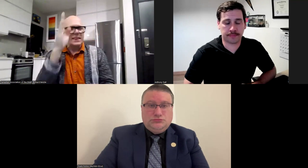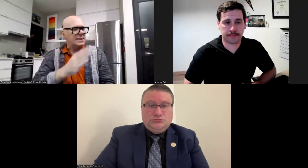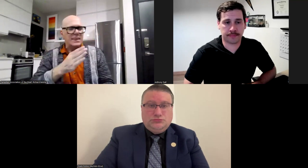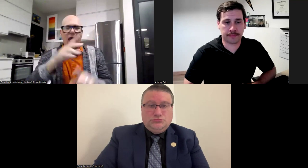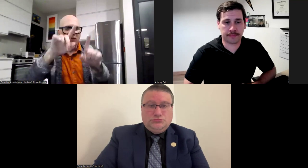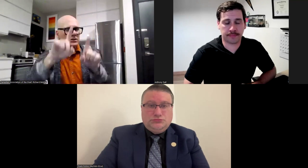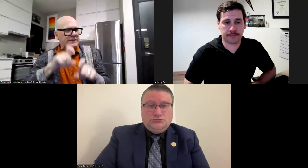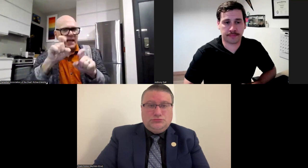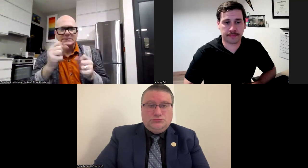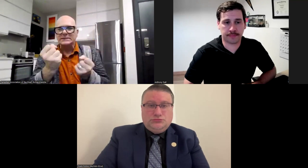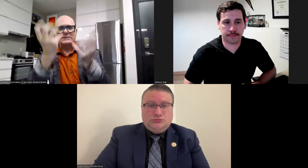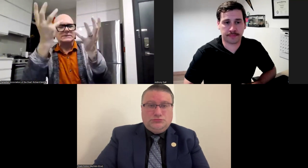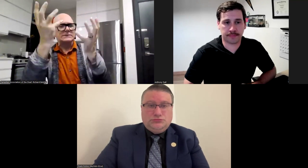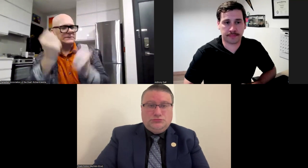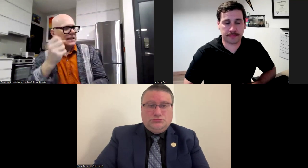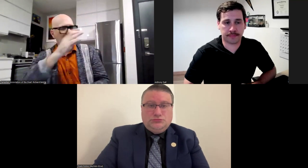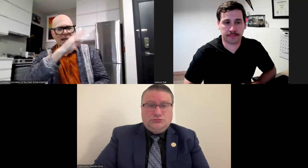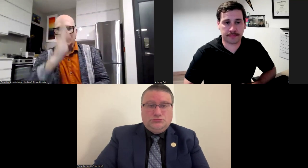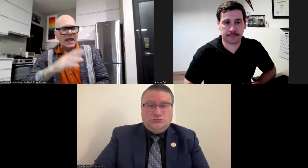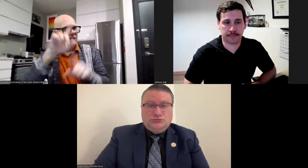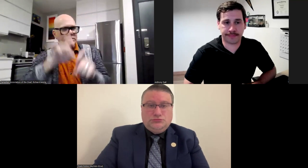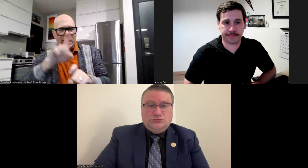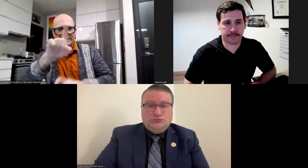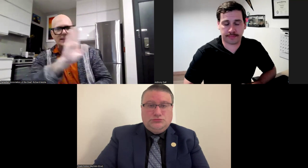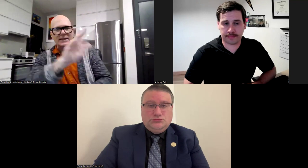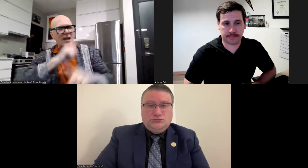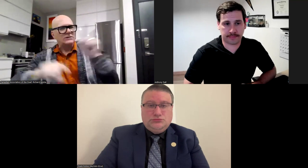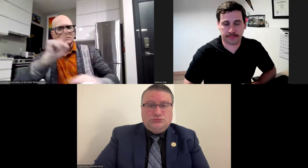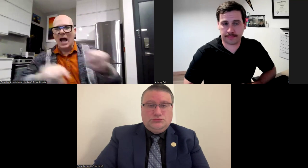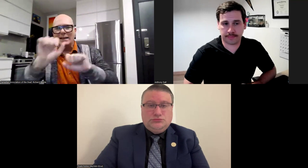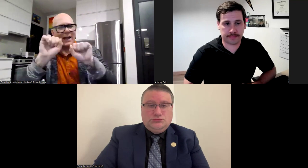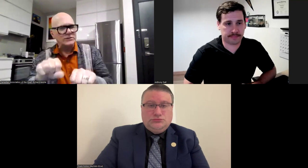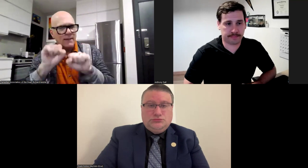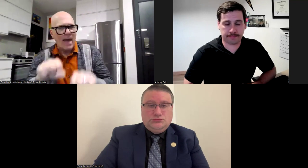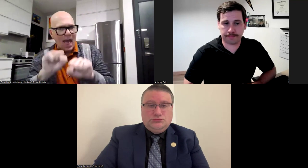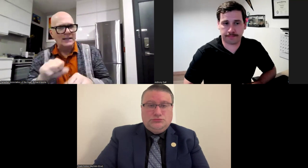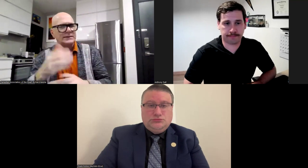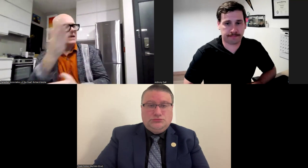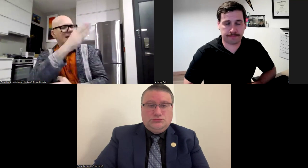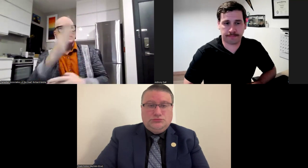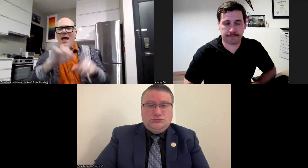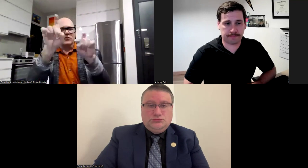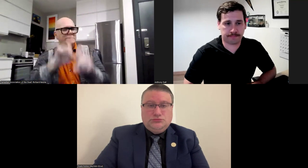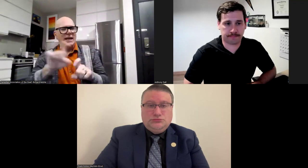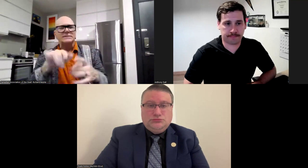done, that you want that child to use their voice. They never tested for sign language. They never tested for visual acuity